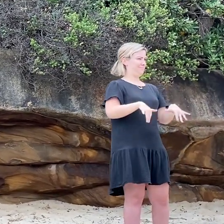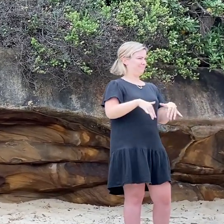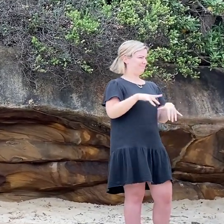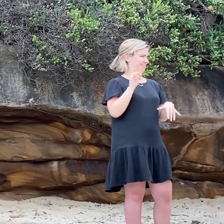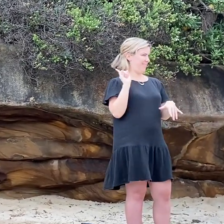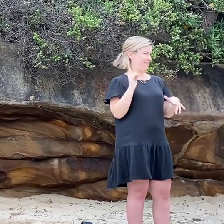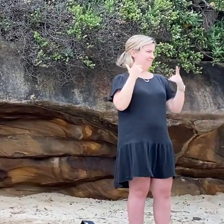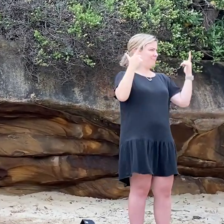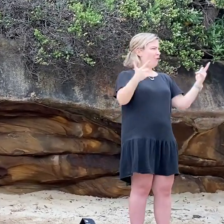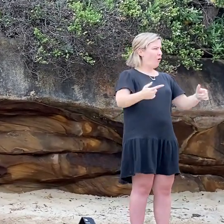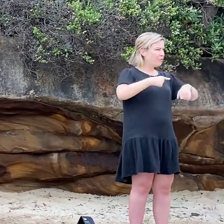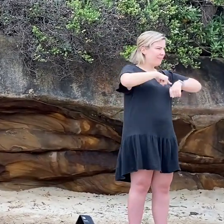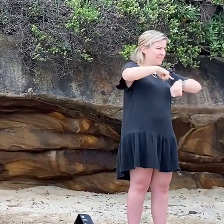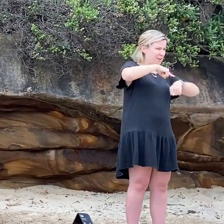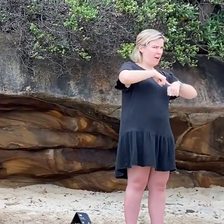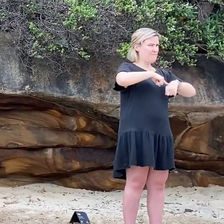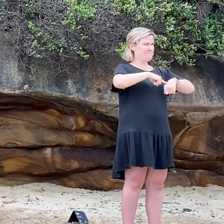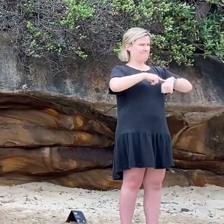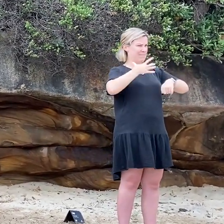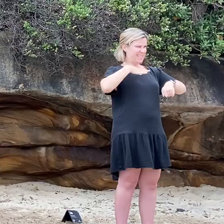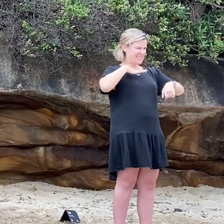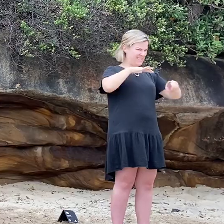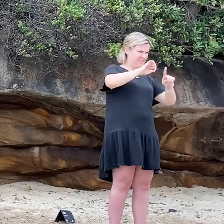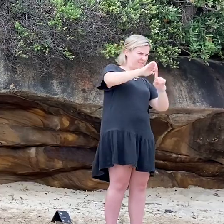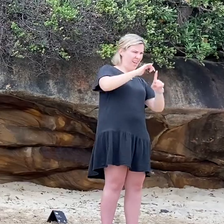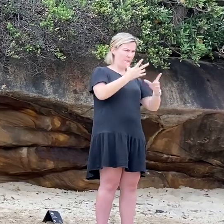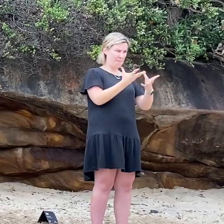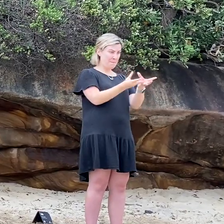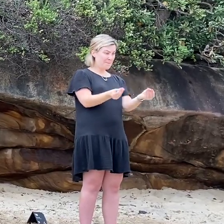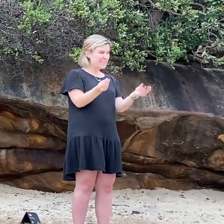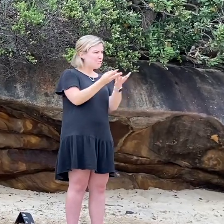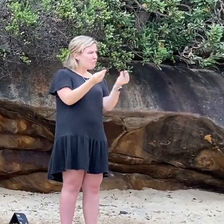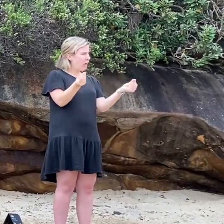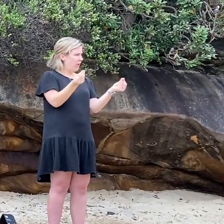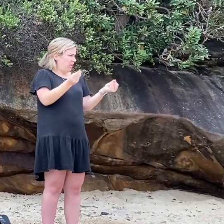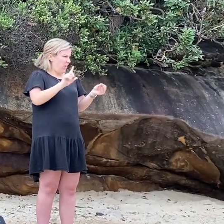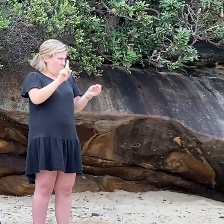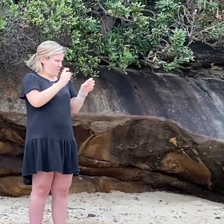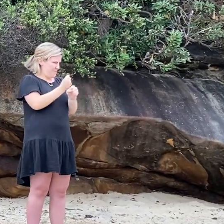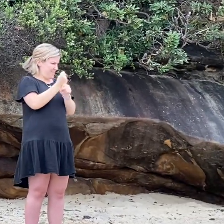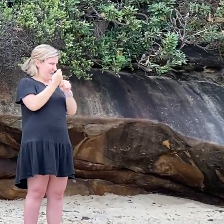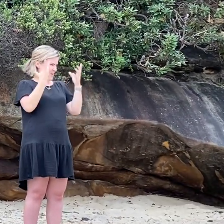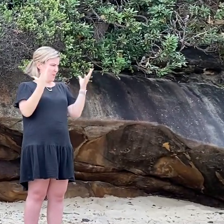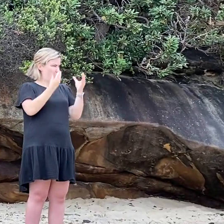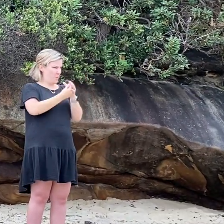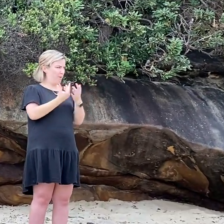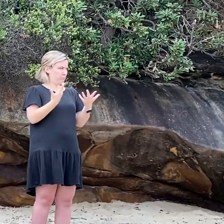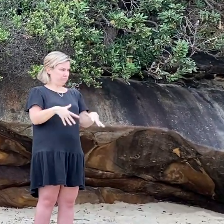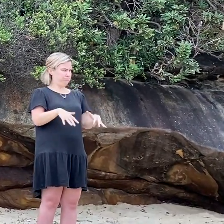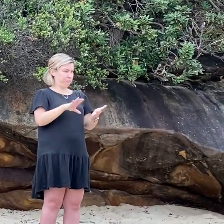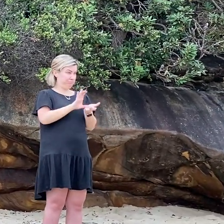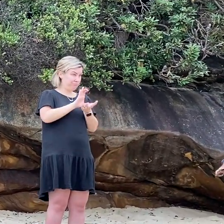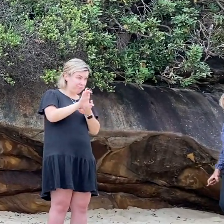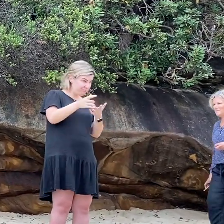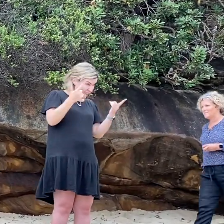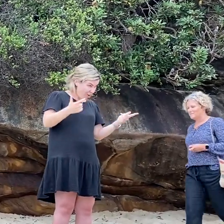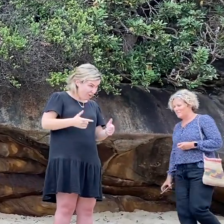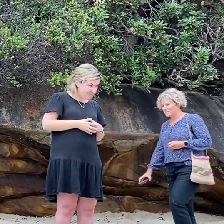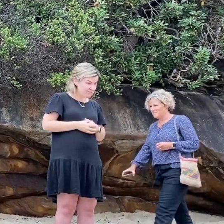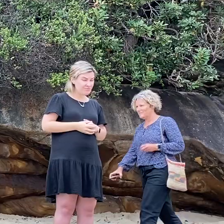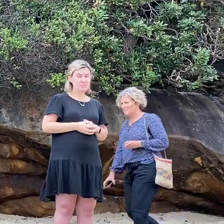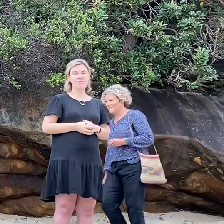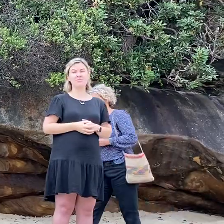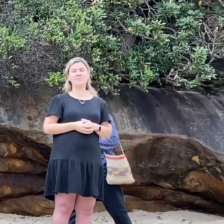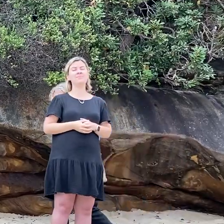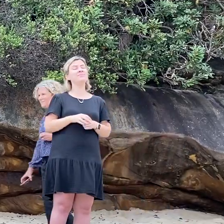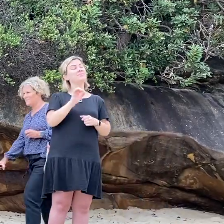takes a lot of time and expertise, but also the materials would be, something that you really have to invest in. Well, the